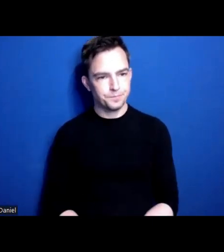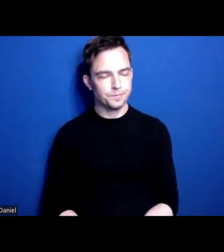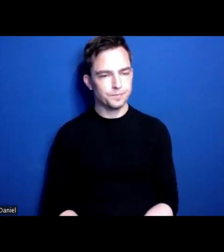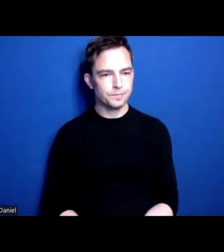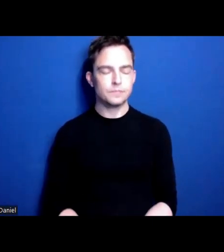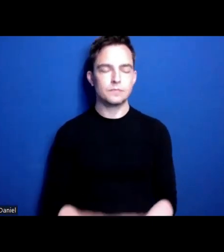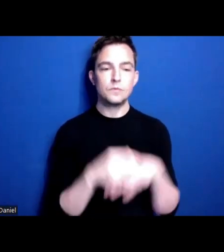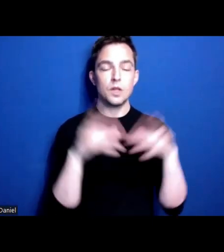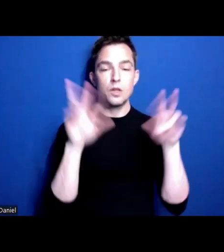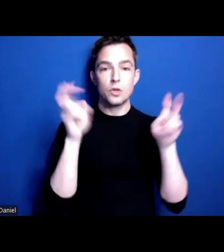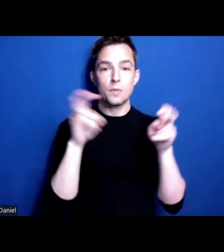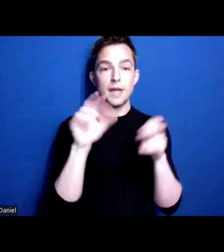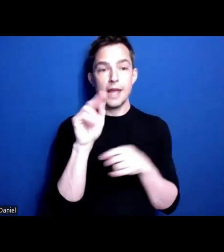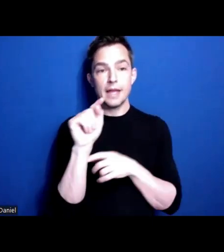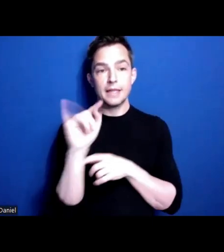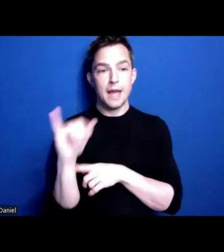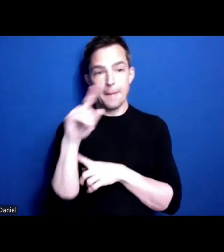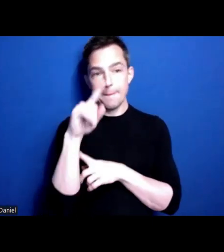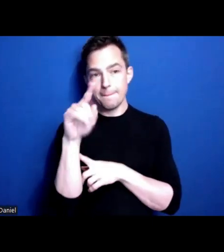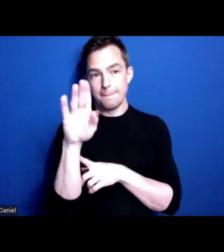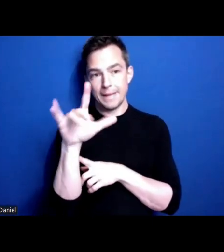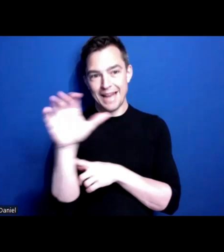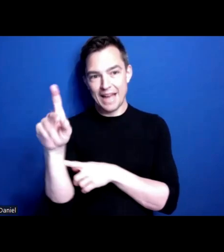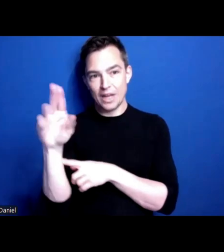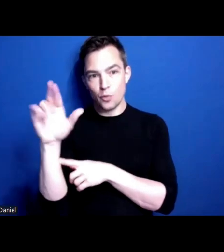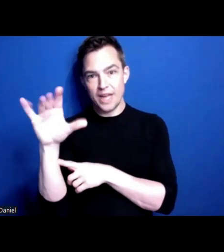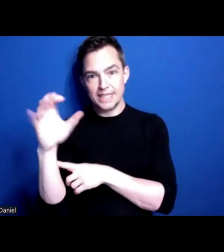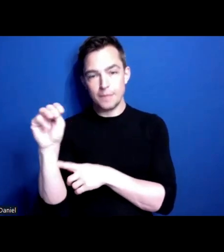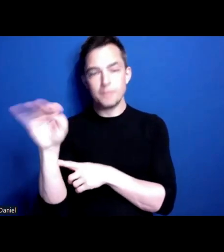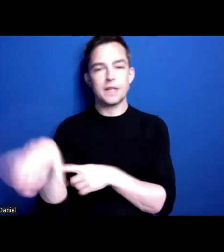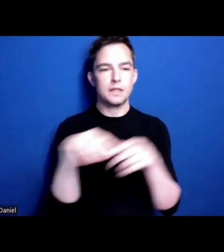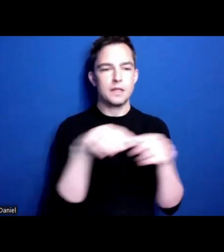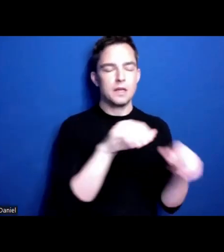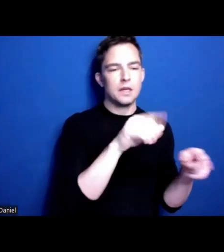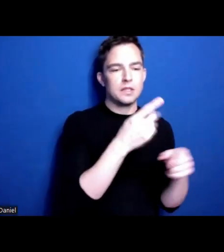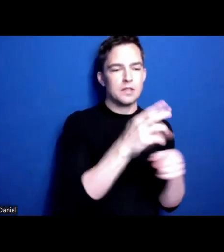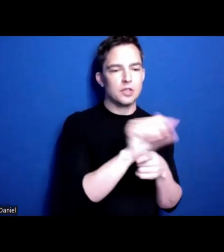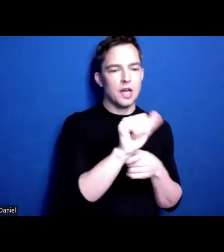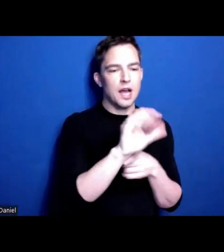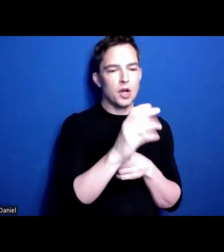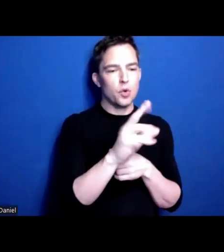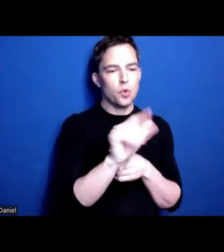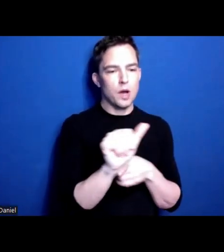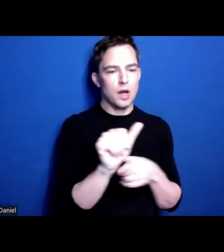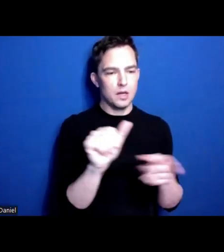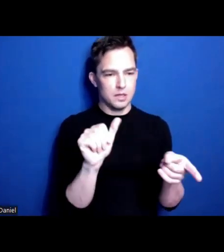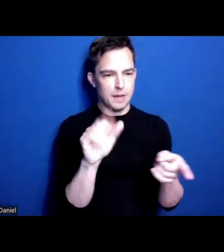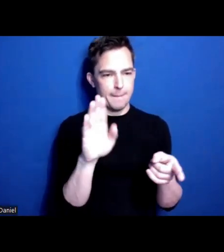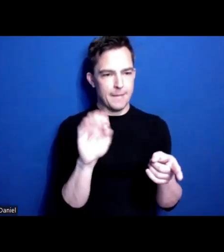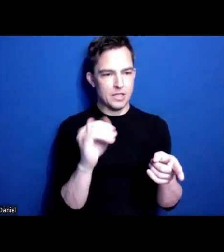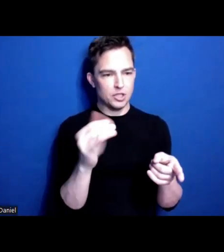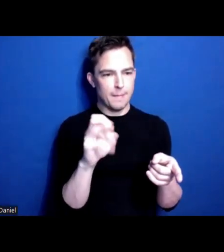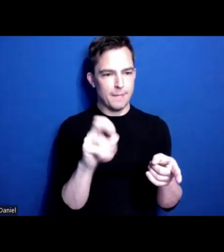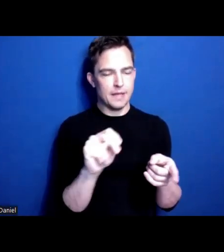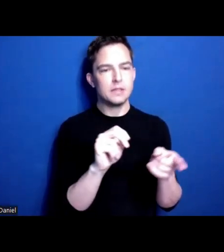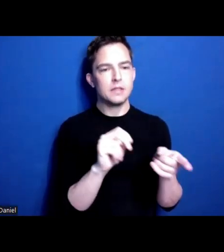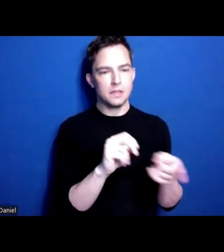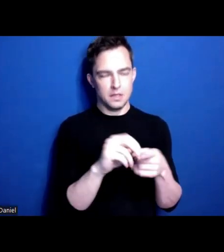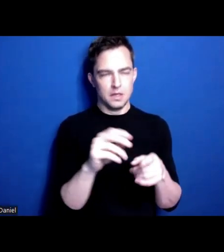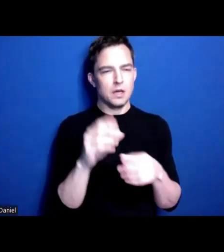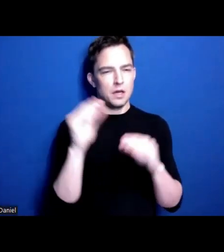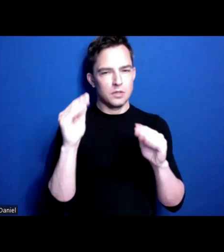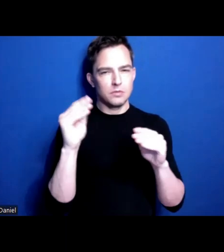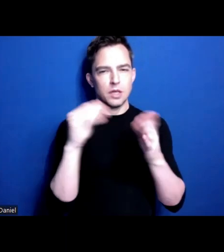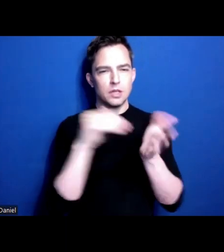The term anti-Black racism is attributed to Dr. Akua Benjamin, a Black community activist in Toronto, a